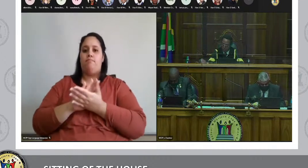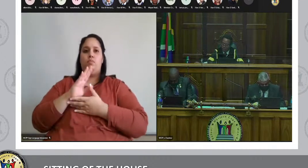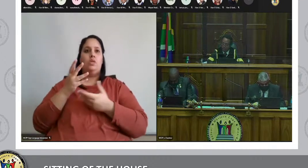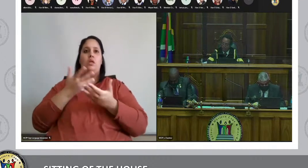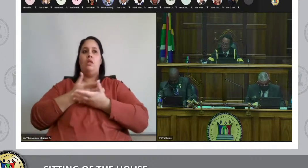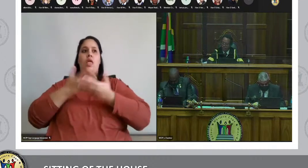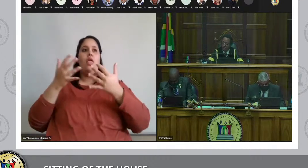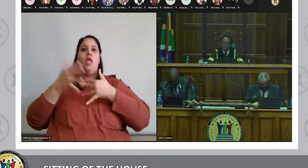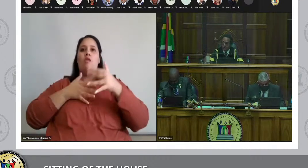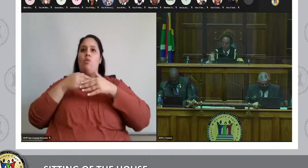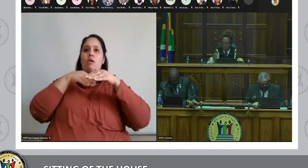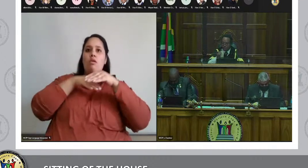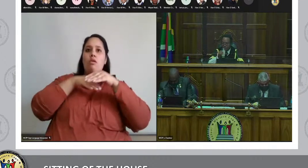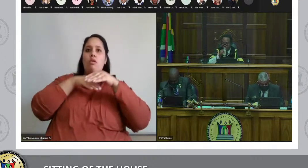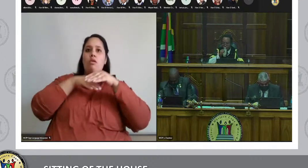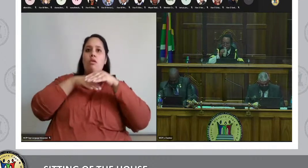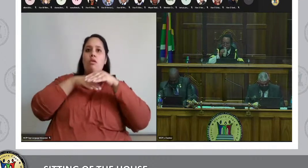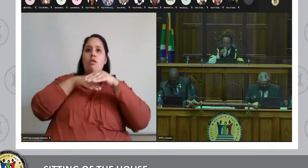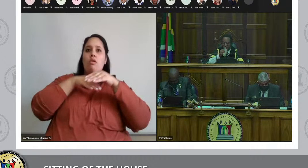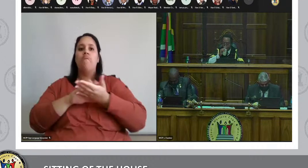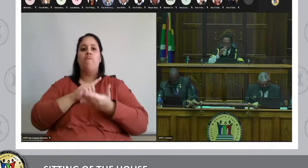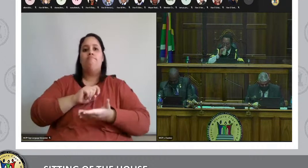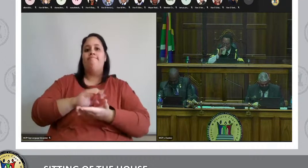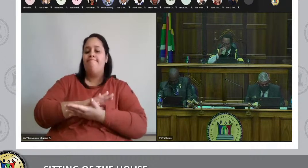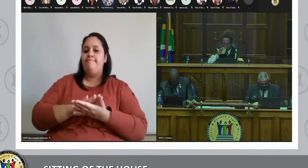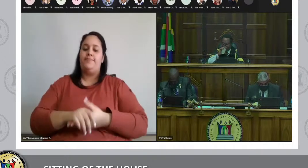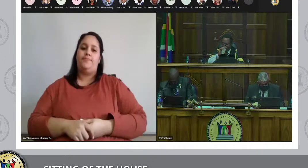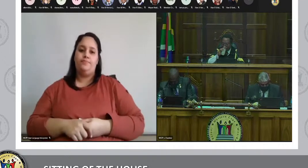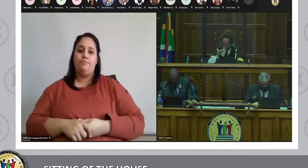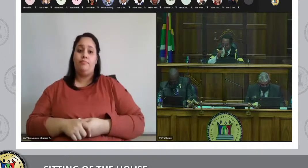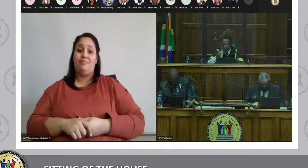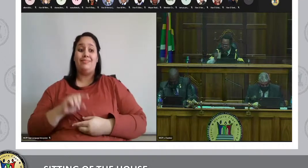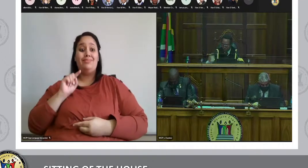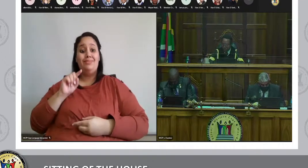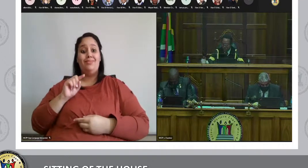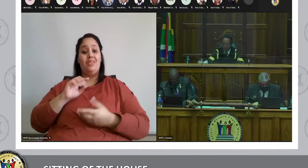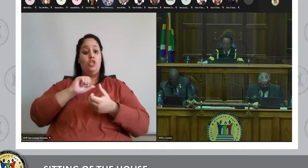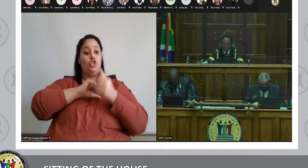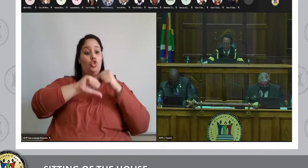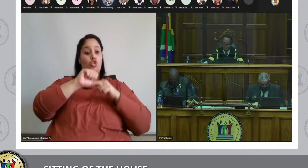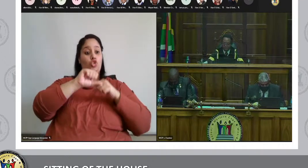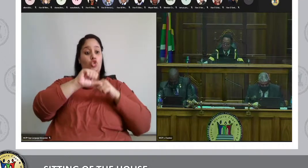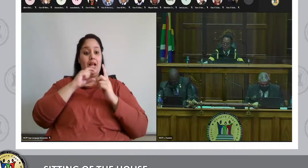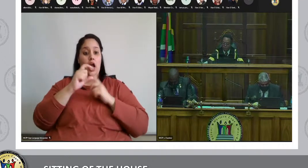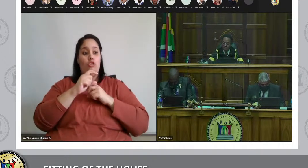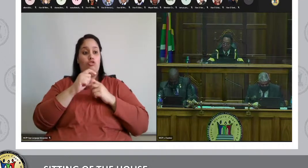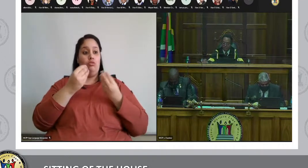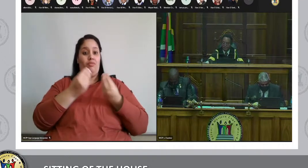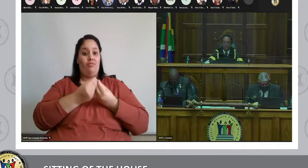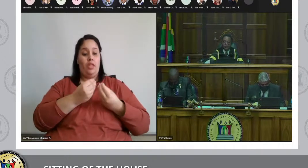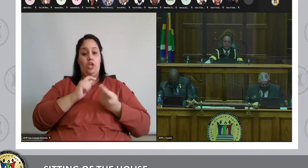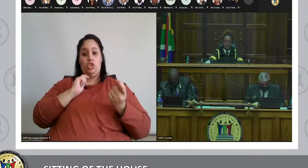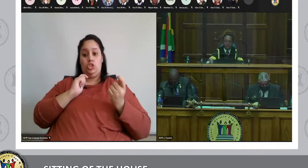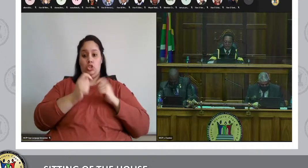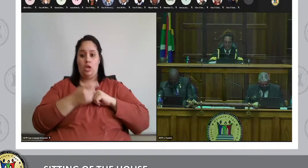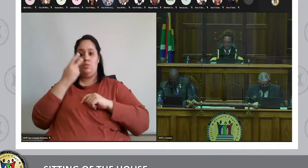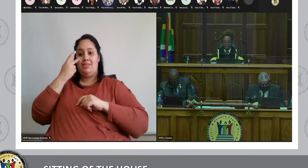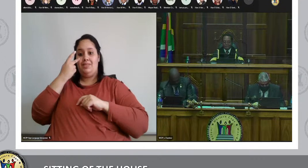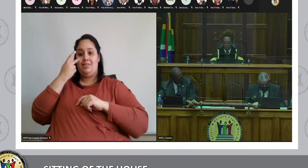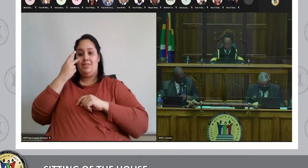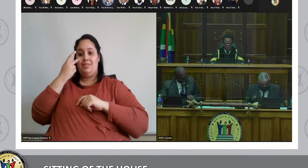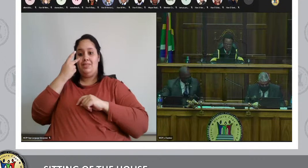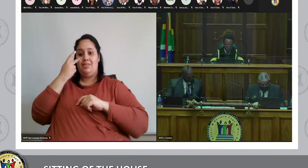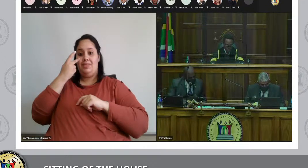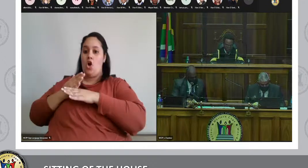everywhere. On top of the loss of our cultural and social habits, we've seen a decimation of businesses and jobs. Storefronts boarded